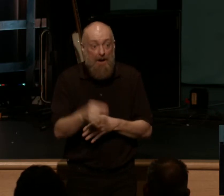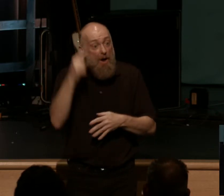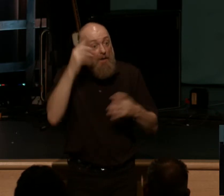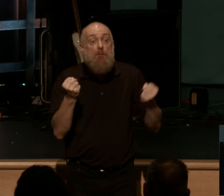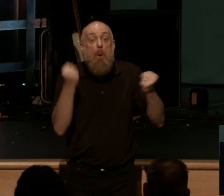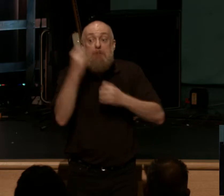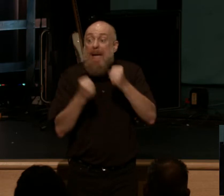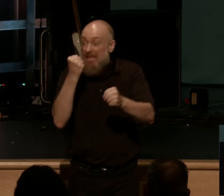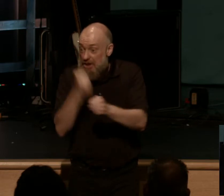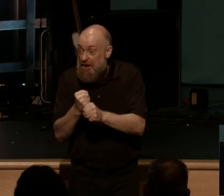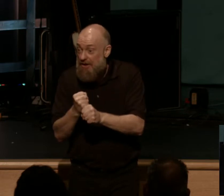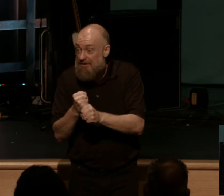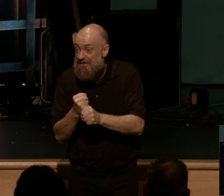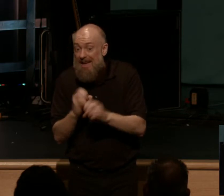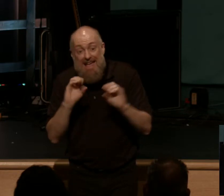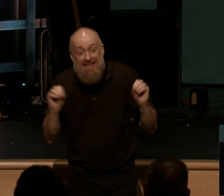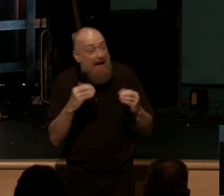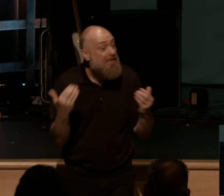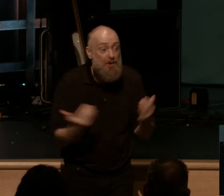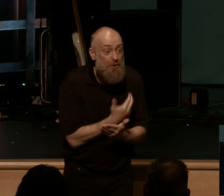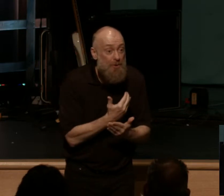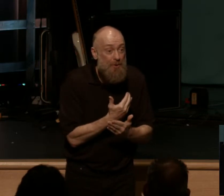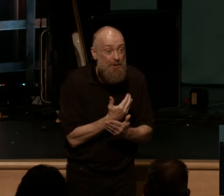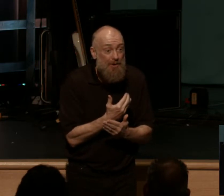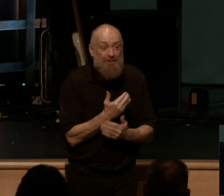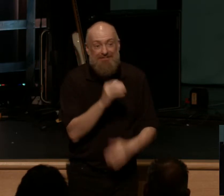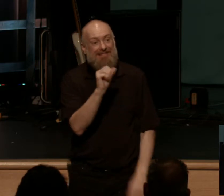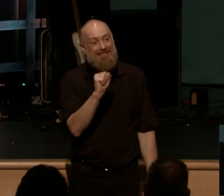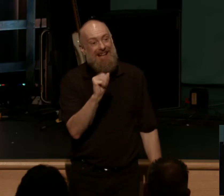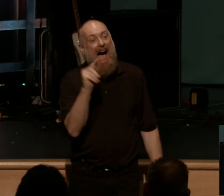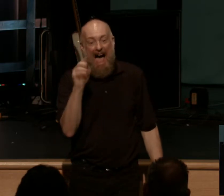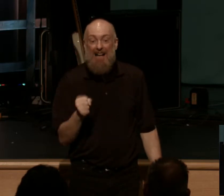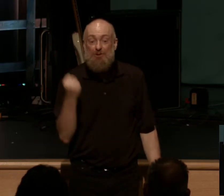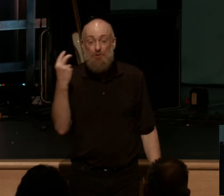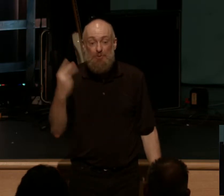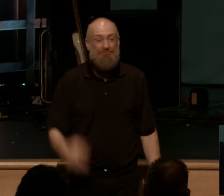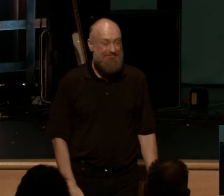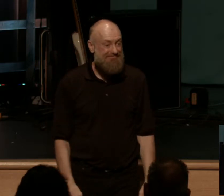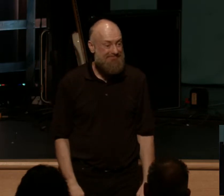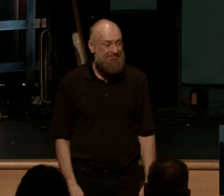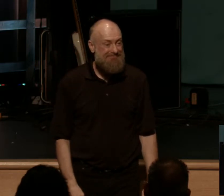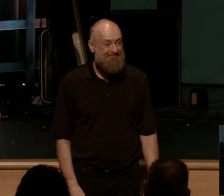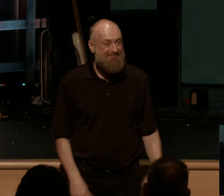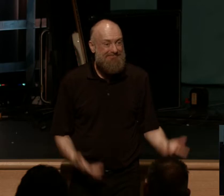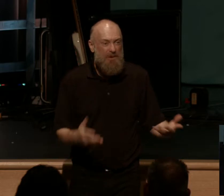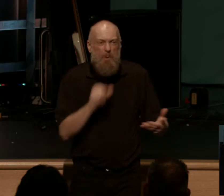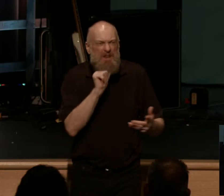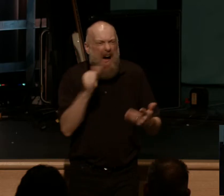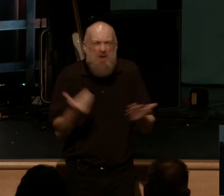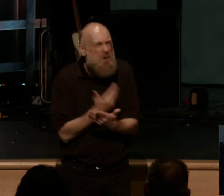years, I've said it's nothing new. It's just Acts 2. I love that rhymes, by the way. I'm very happy